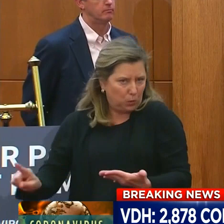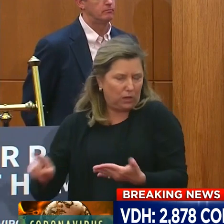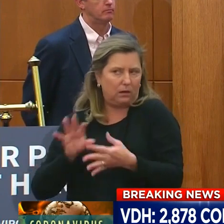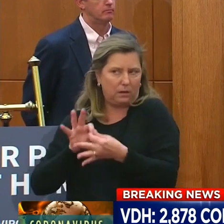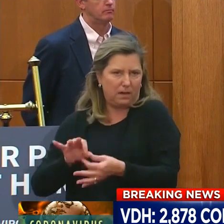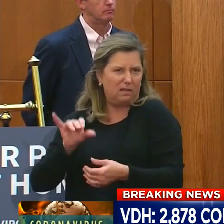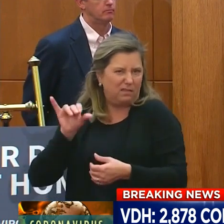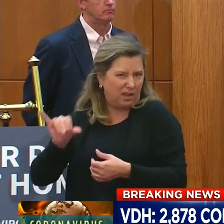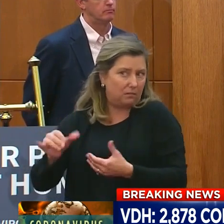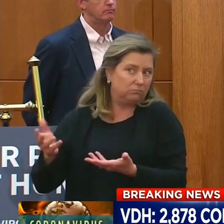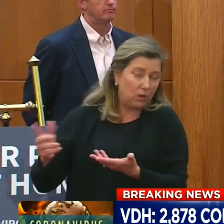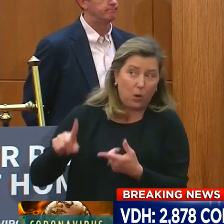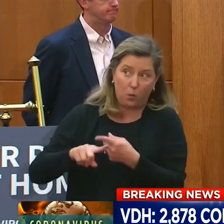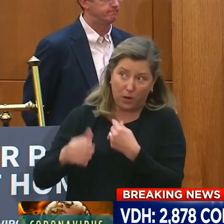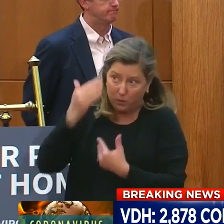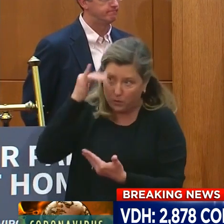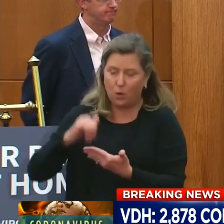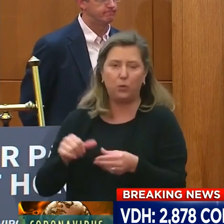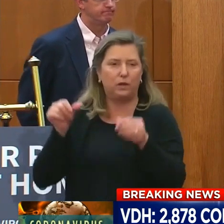that, and we can share that.